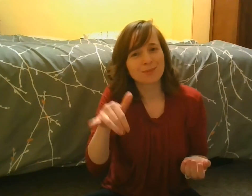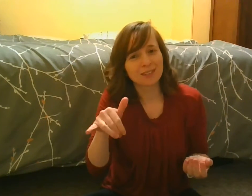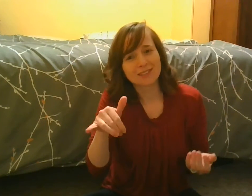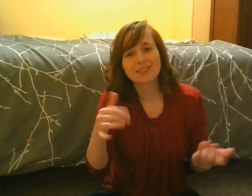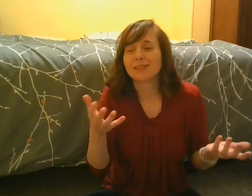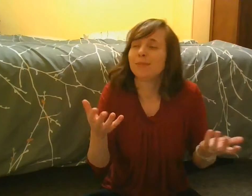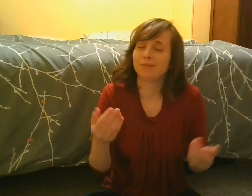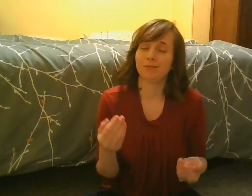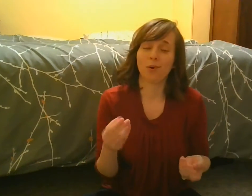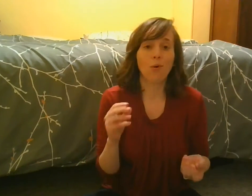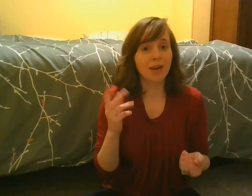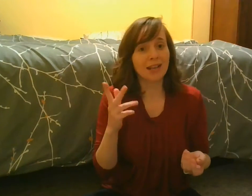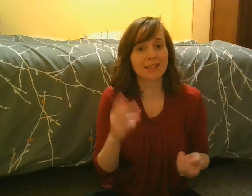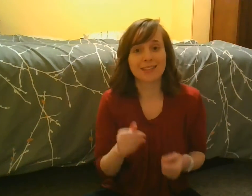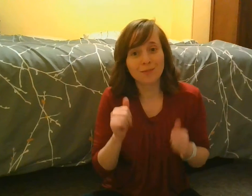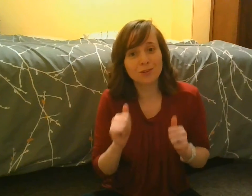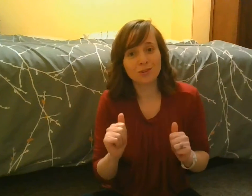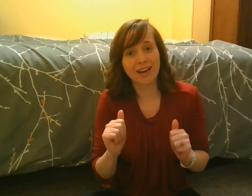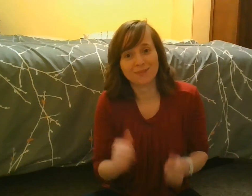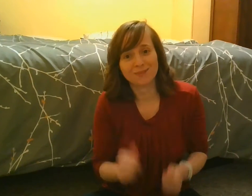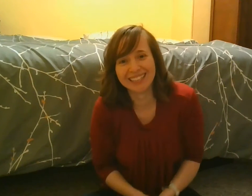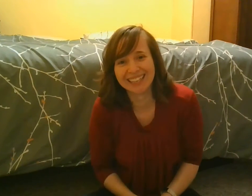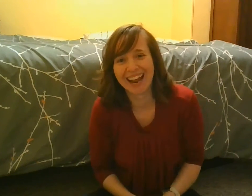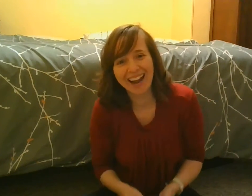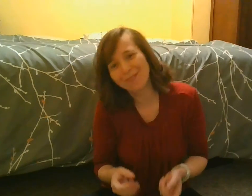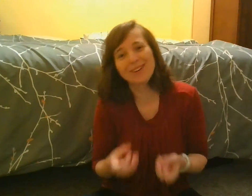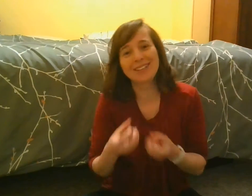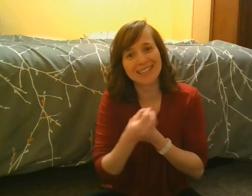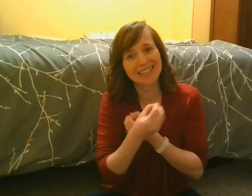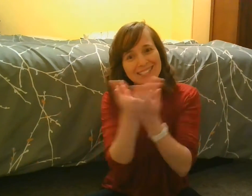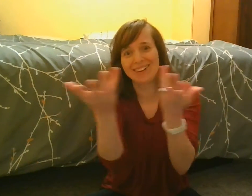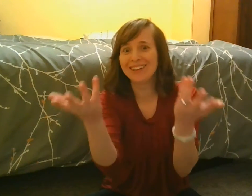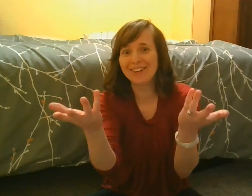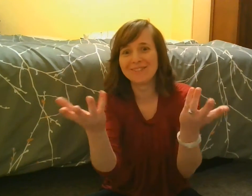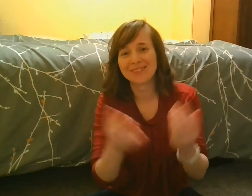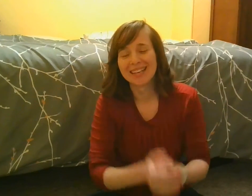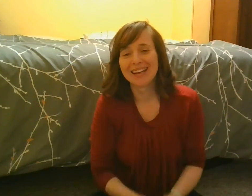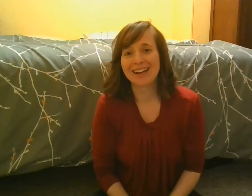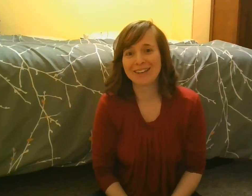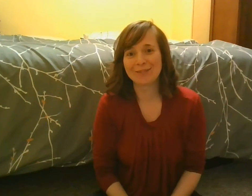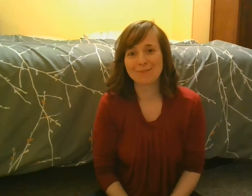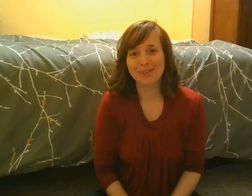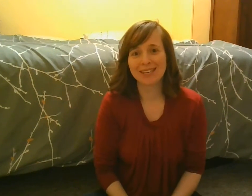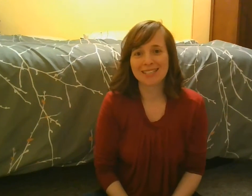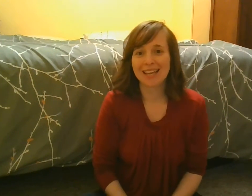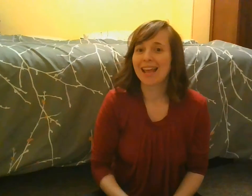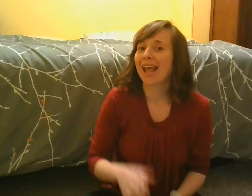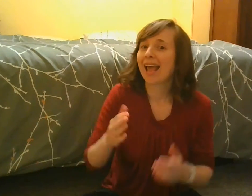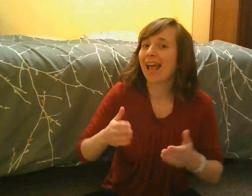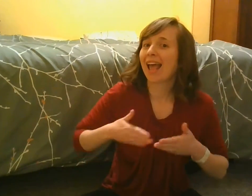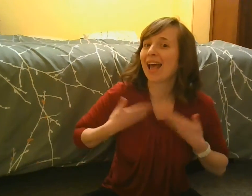one? Okay, let's give it a try. And I will let y'all know. But